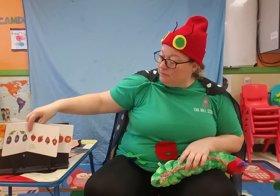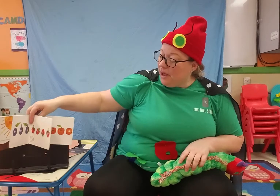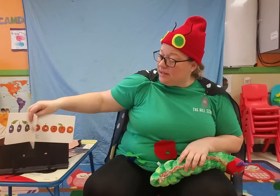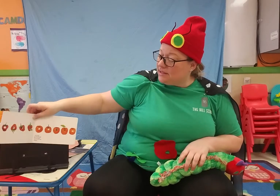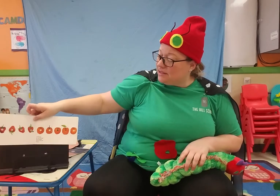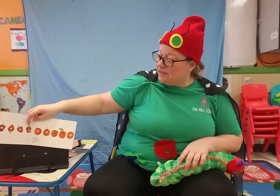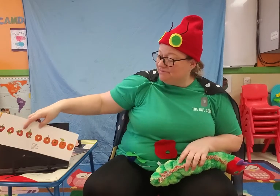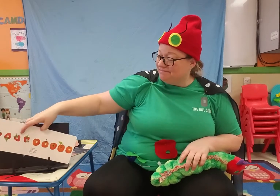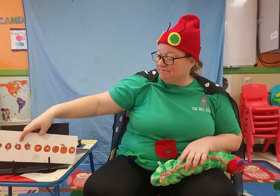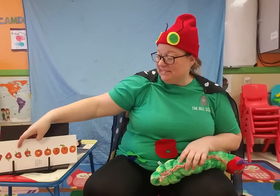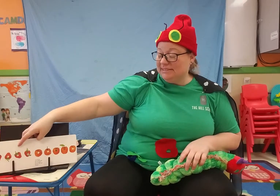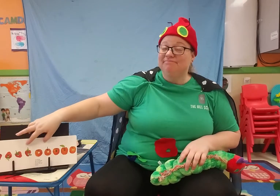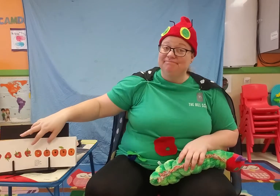But